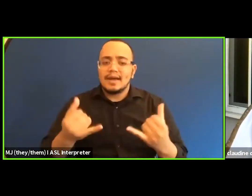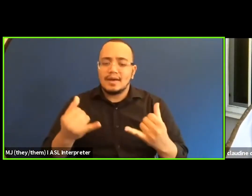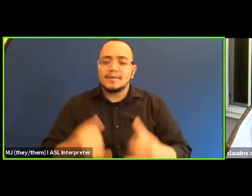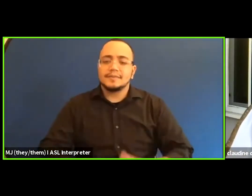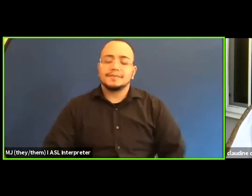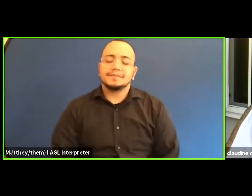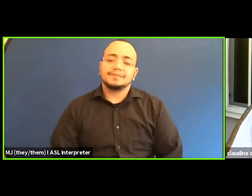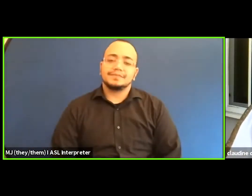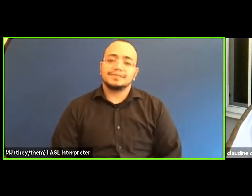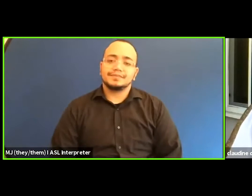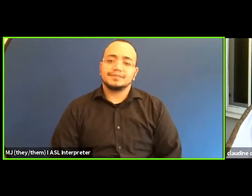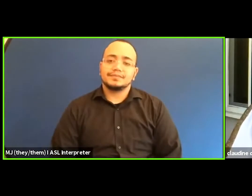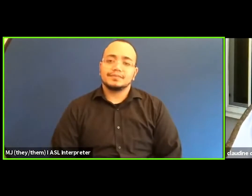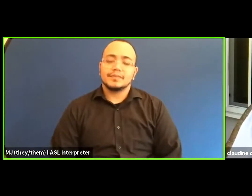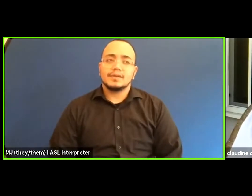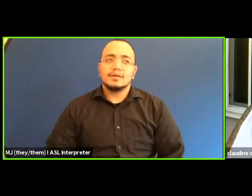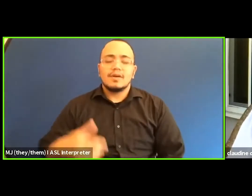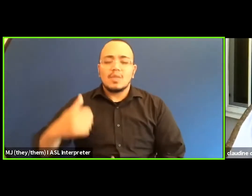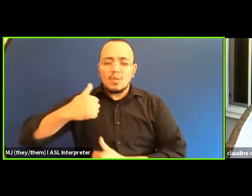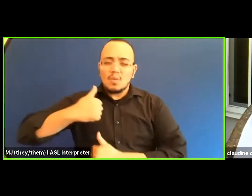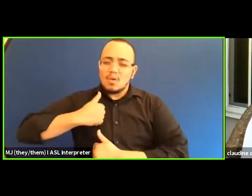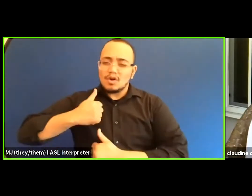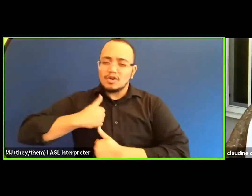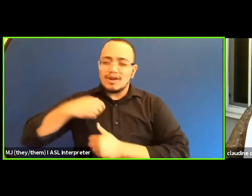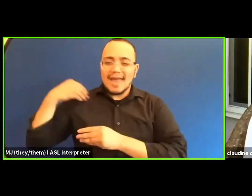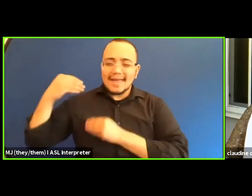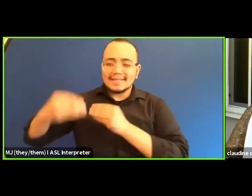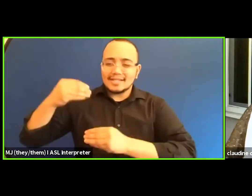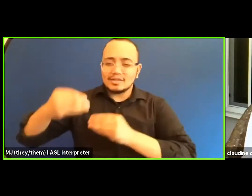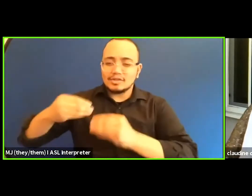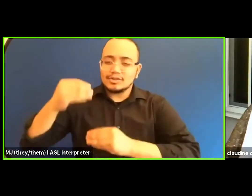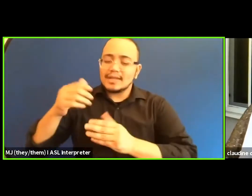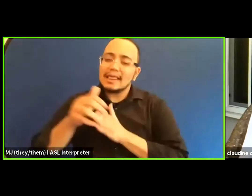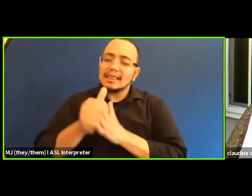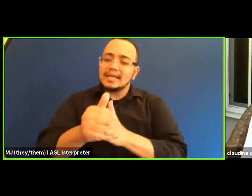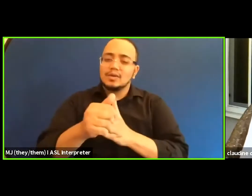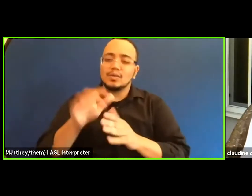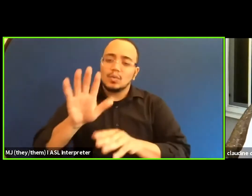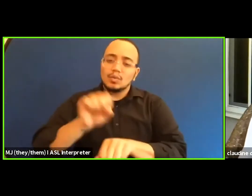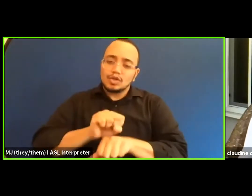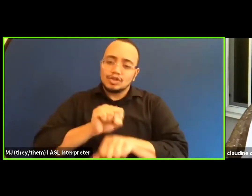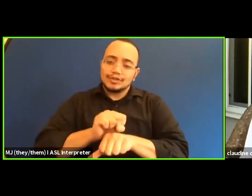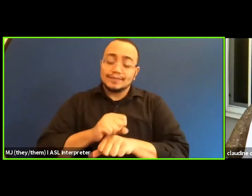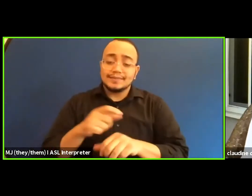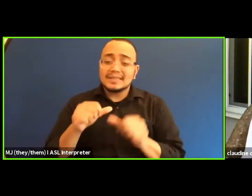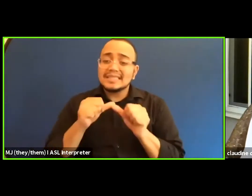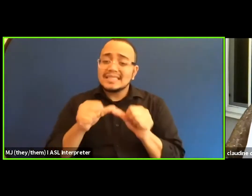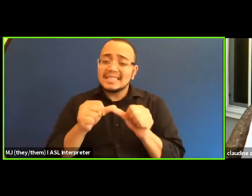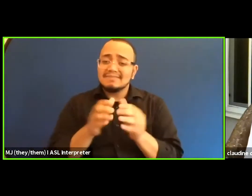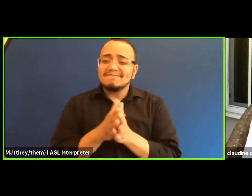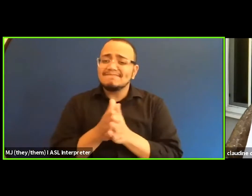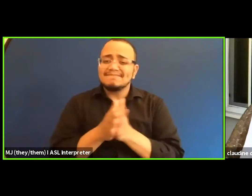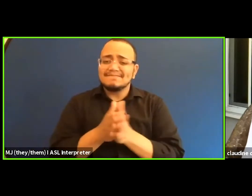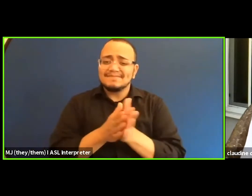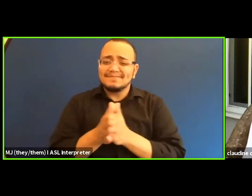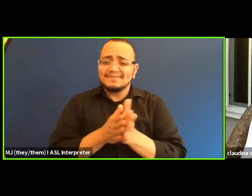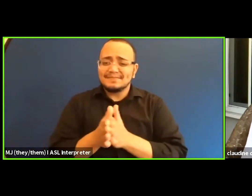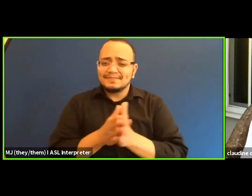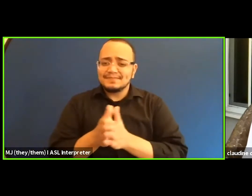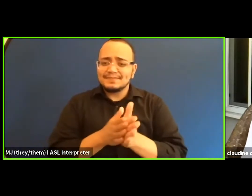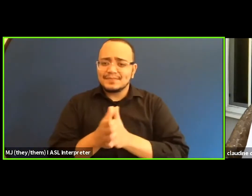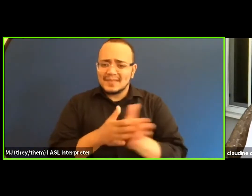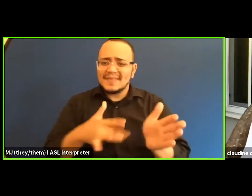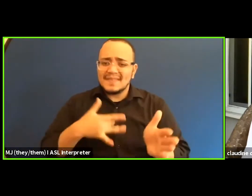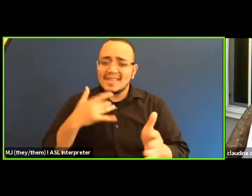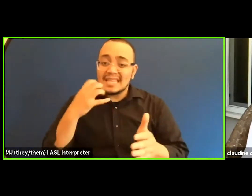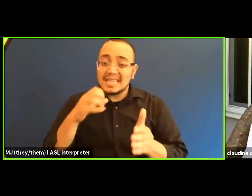Particularly those warrior ancestors that call you to do this work. And as you keep rubbing, feel that heat, feel the energy and the heat